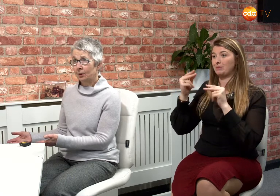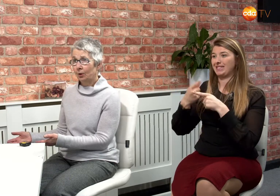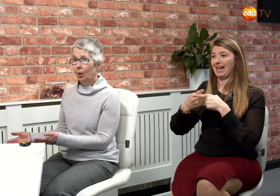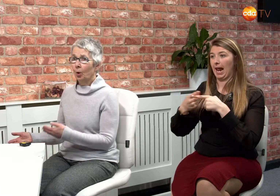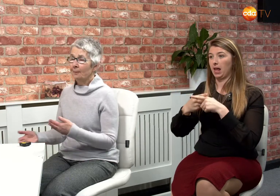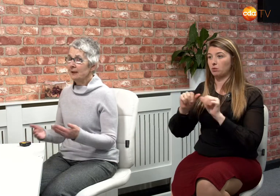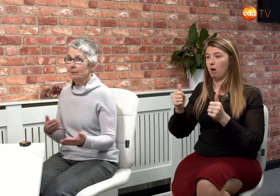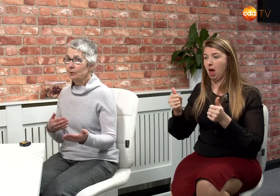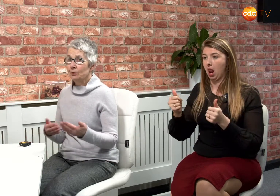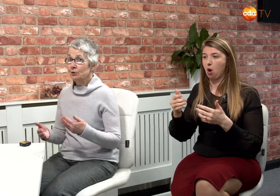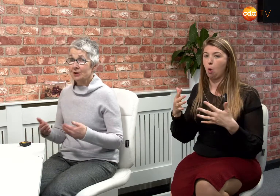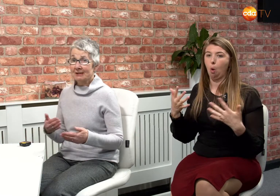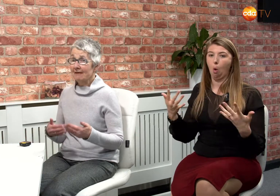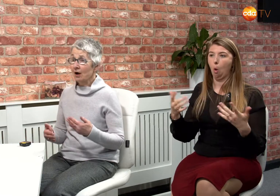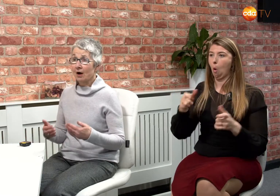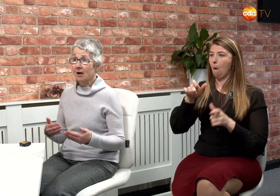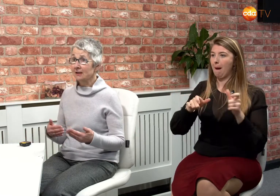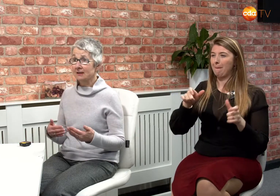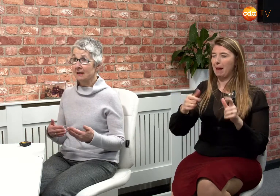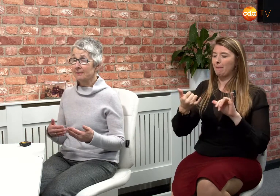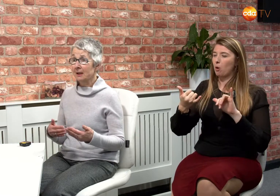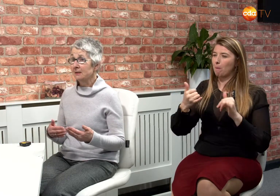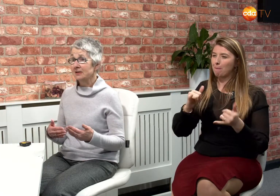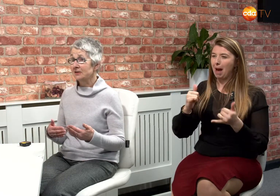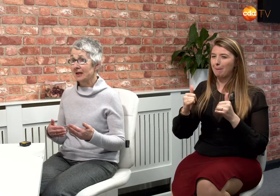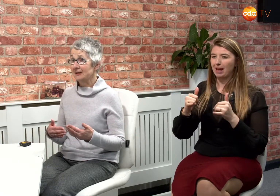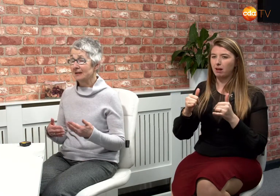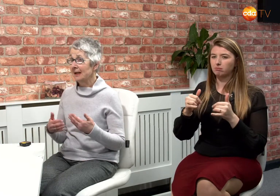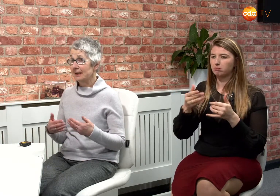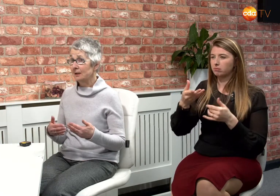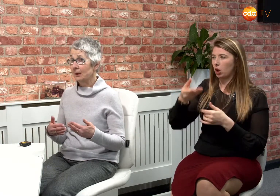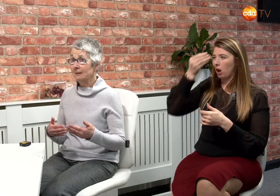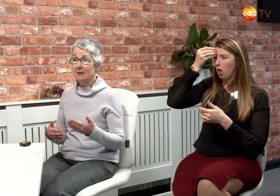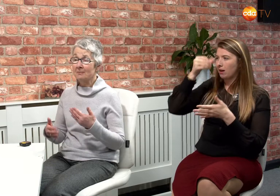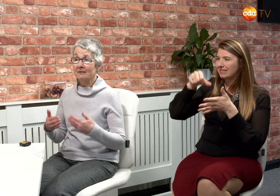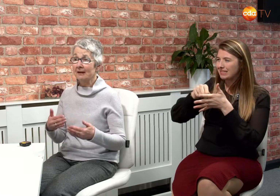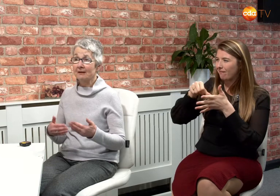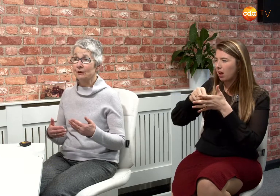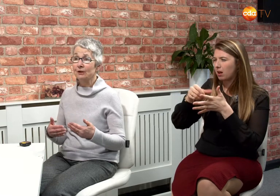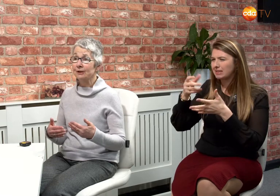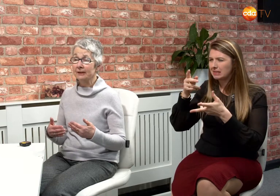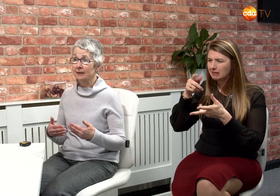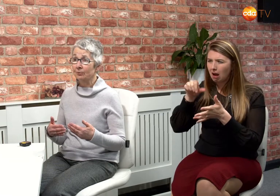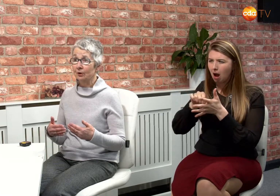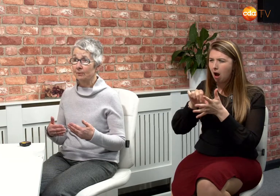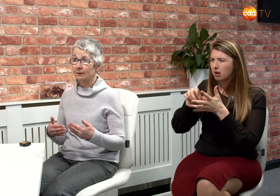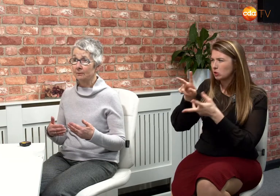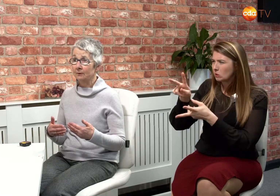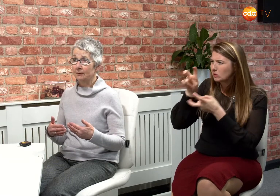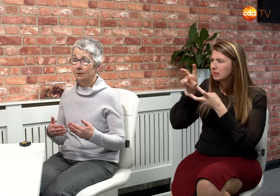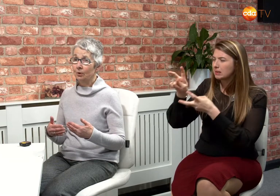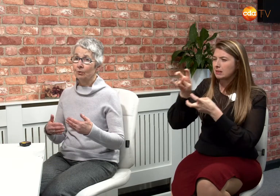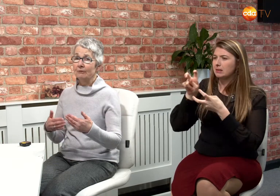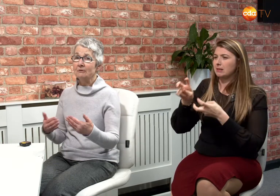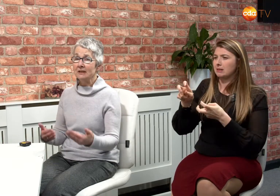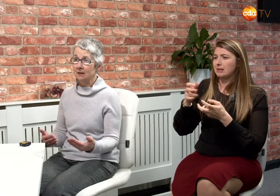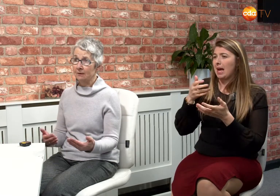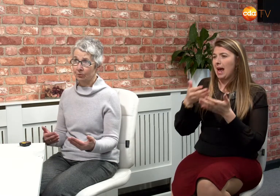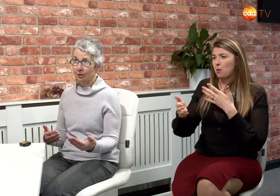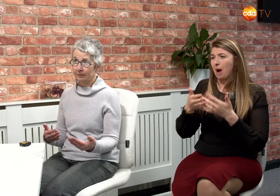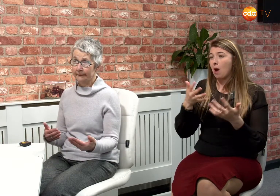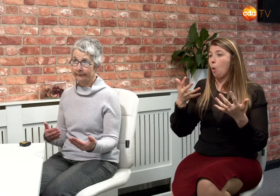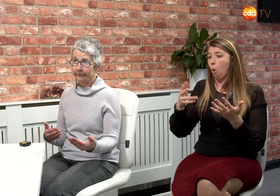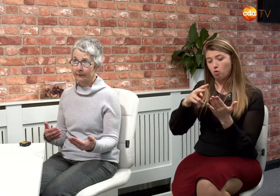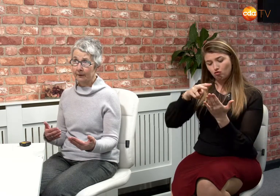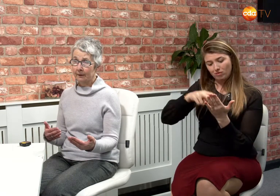English, or people who just have a hard time understanding anyway, maybe they have a learning problem or a